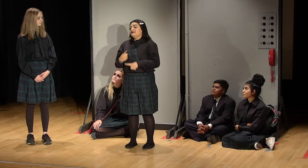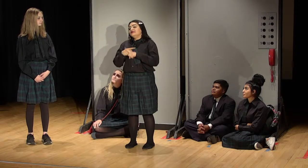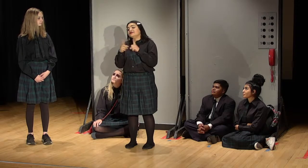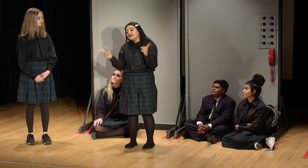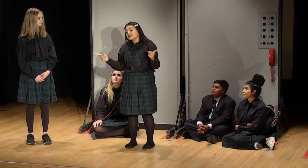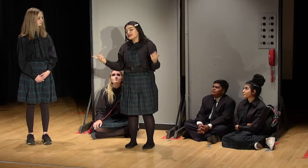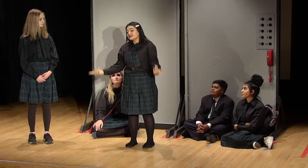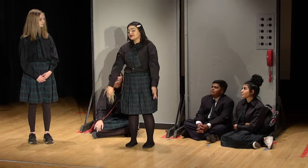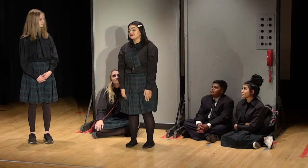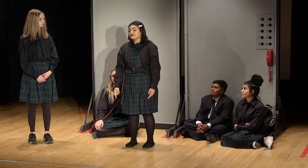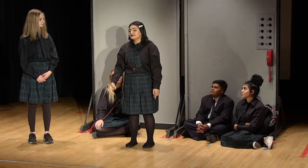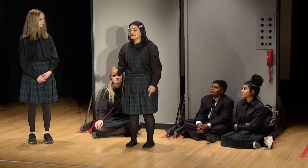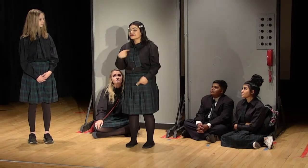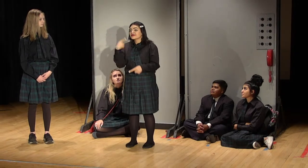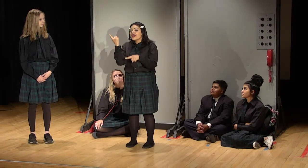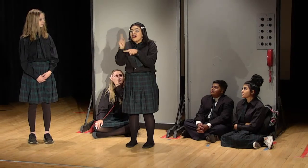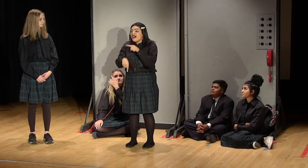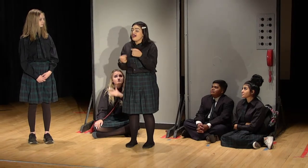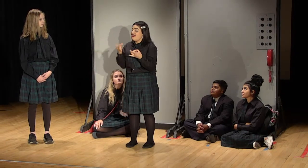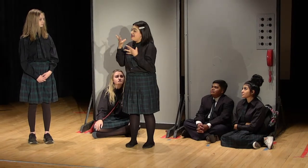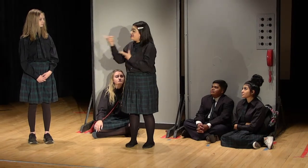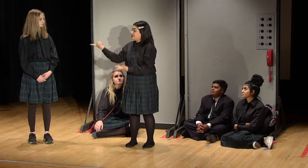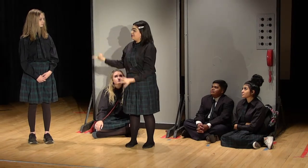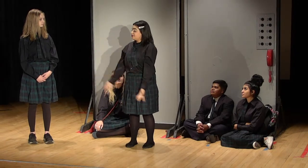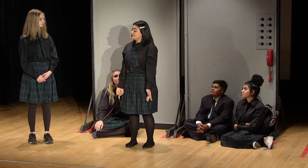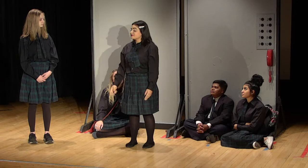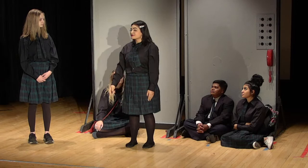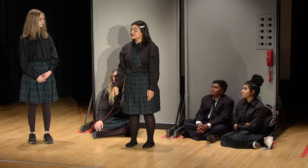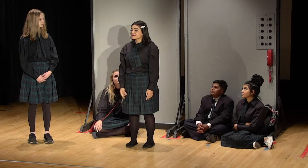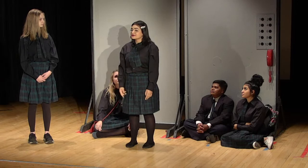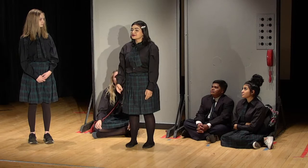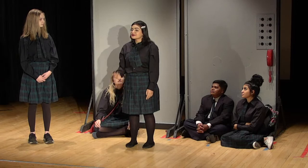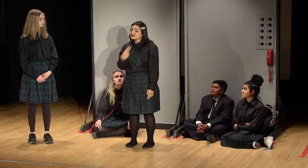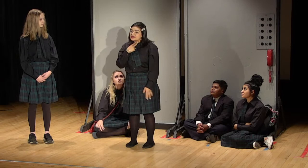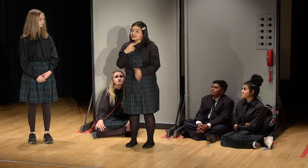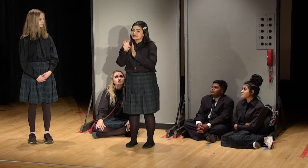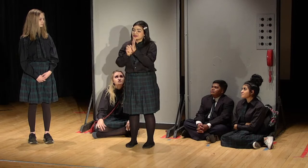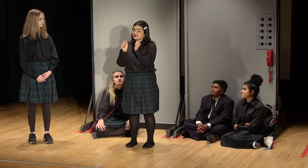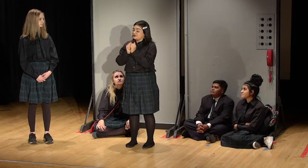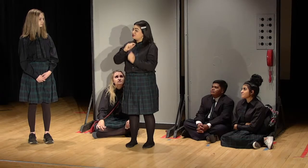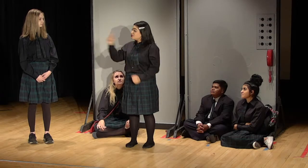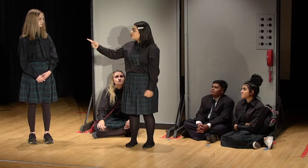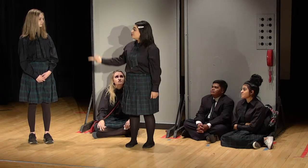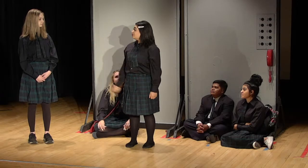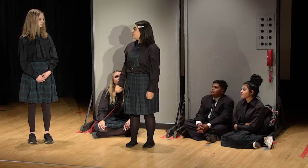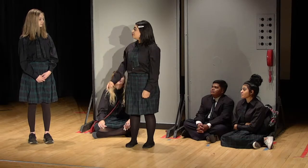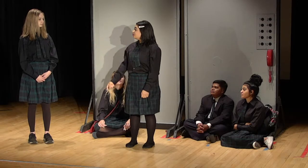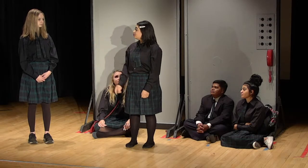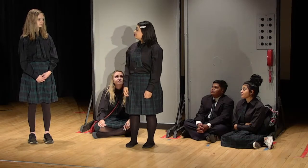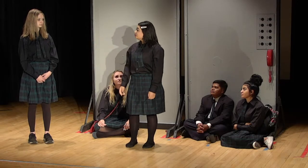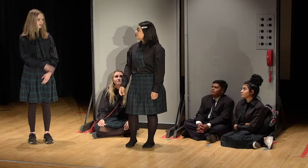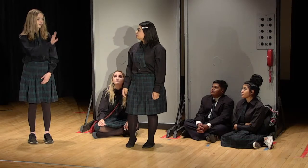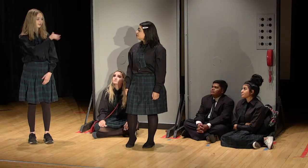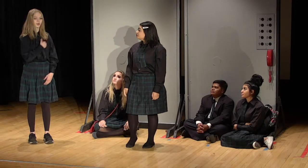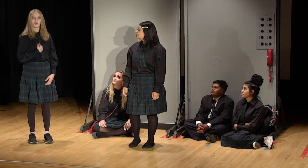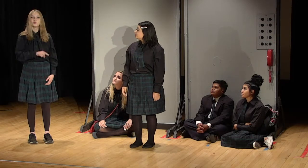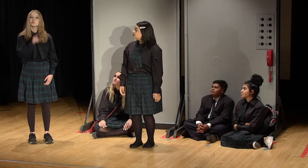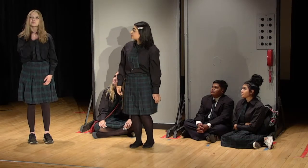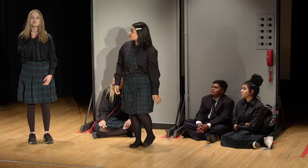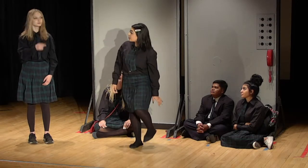family. But it's too hard to hate you. Even when I'm stuck in the elevator with you.